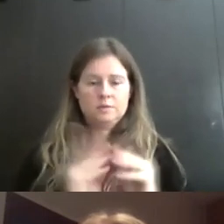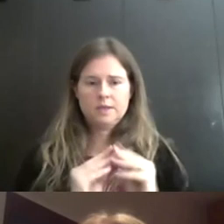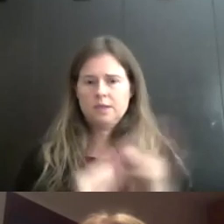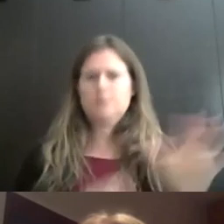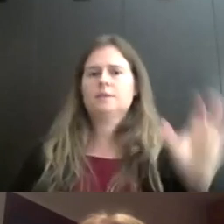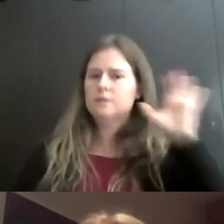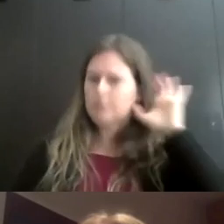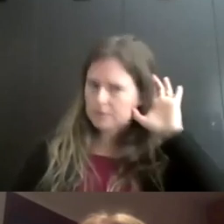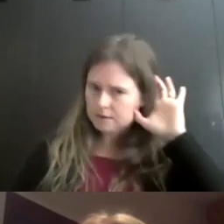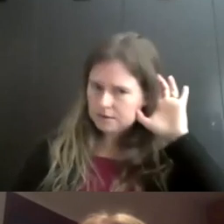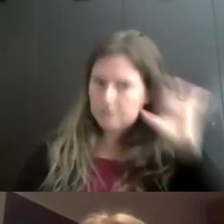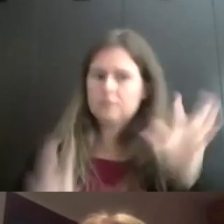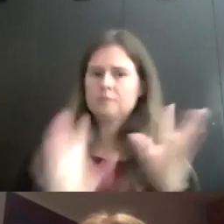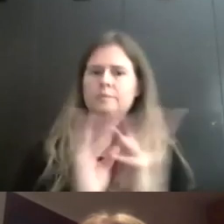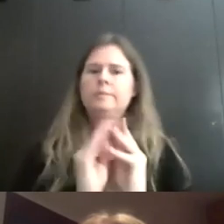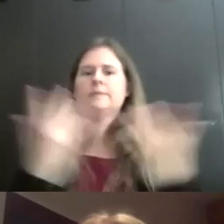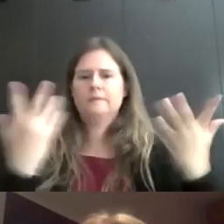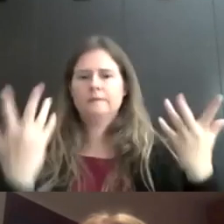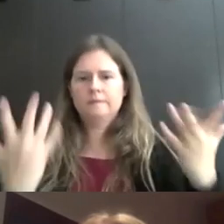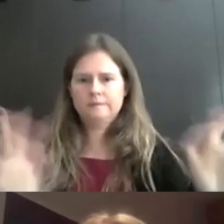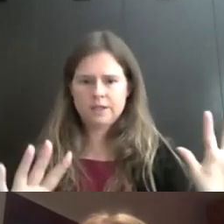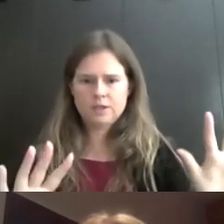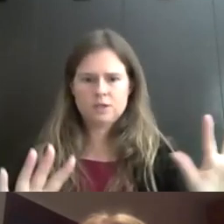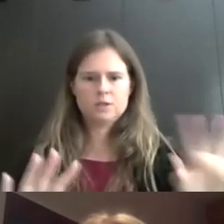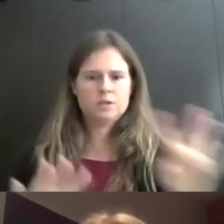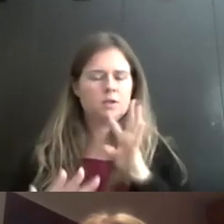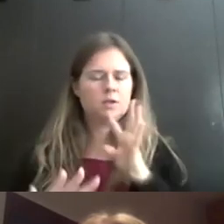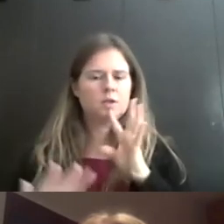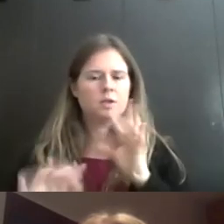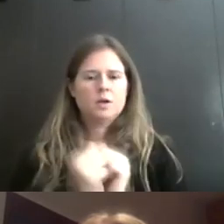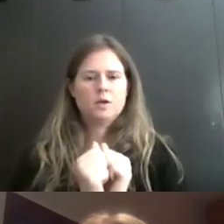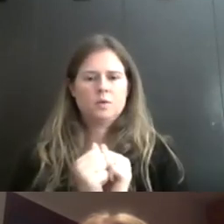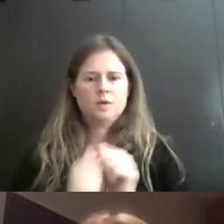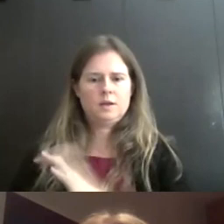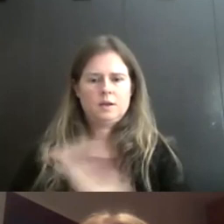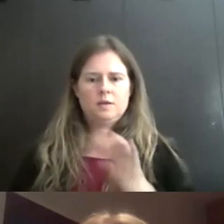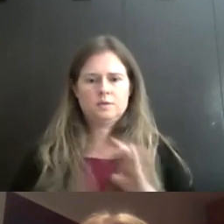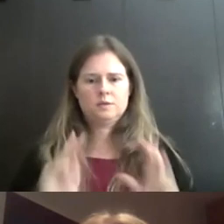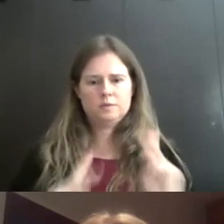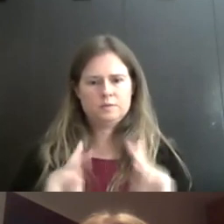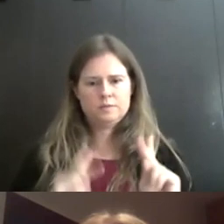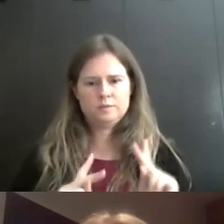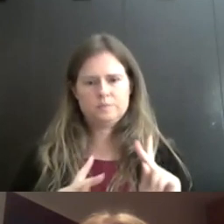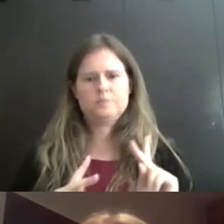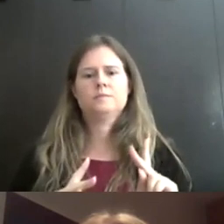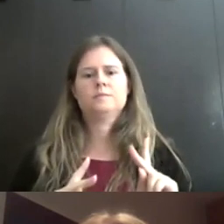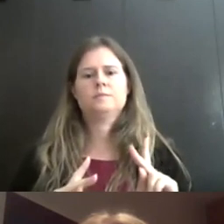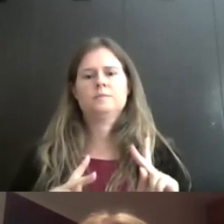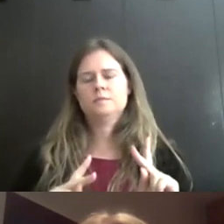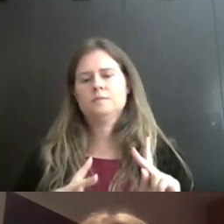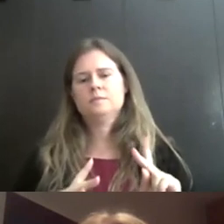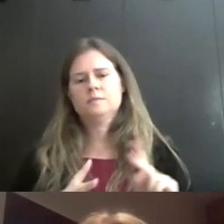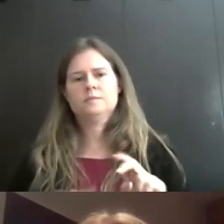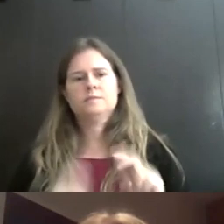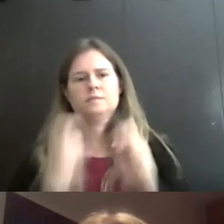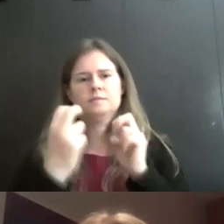then wait till the meeting's over and talk to your council members one-on-one, maybe about something that was brought up that